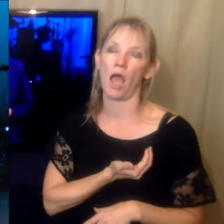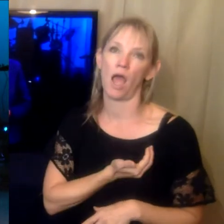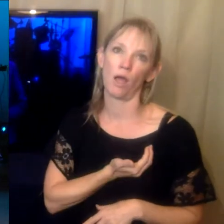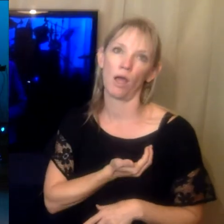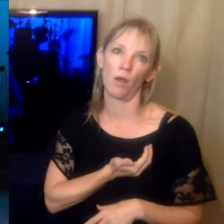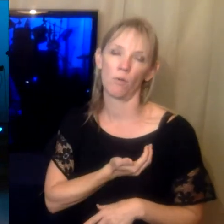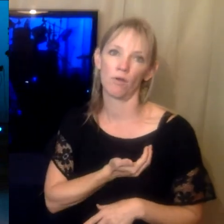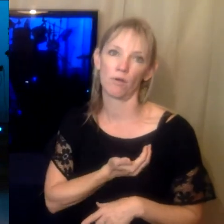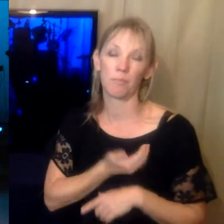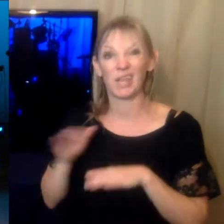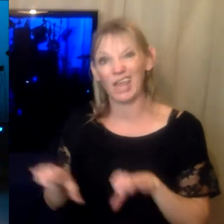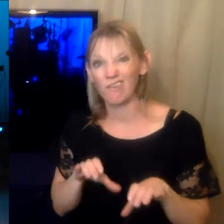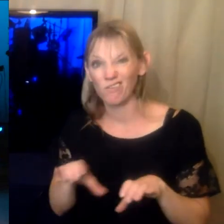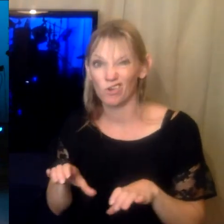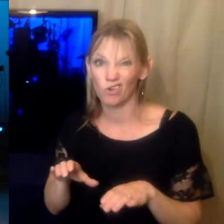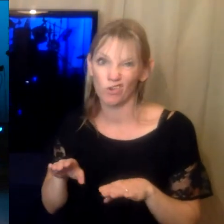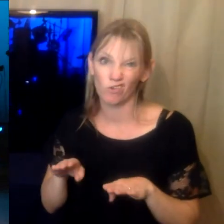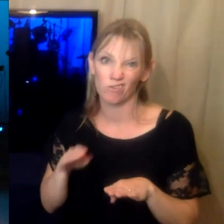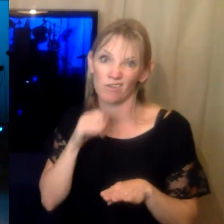unskilled behaviors.